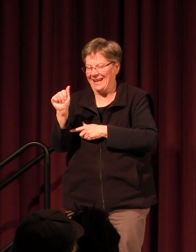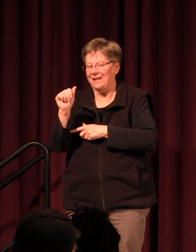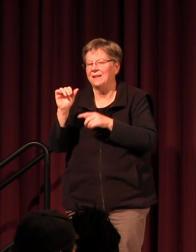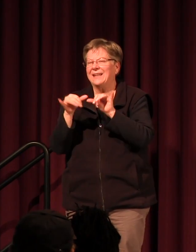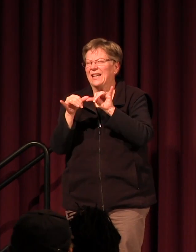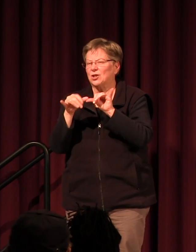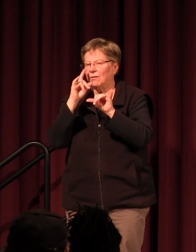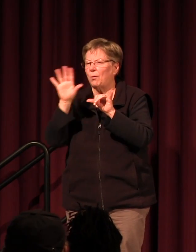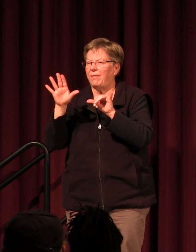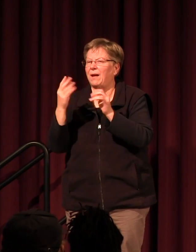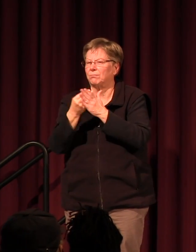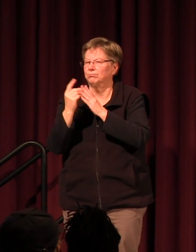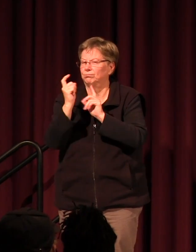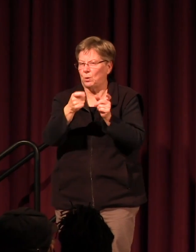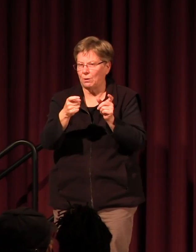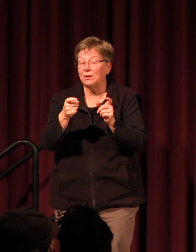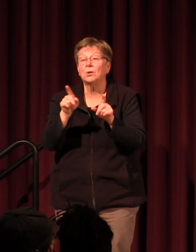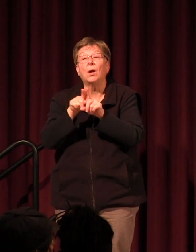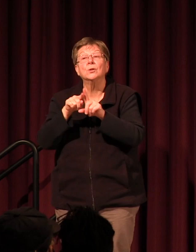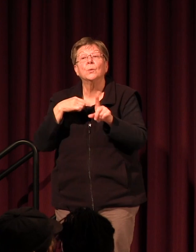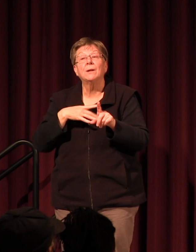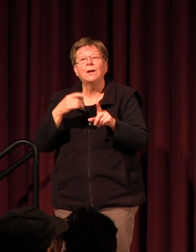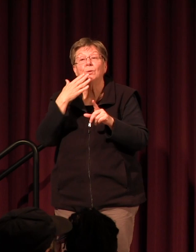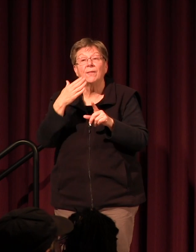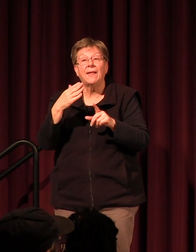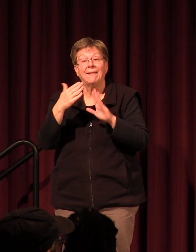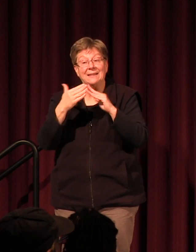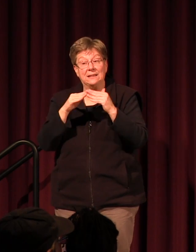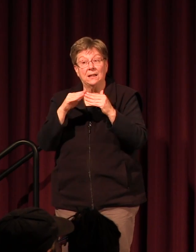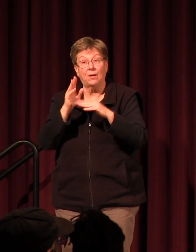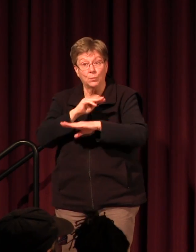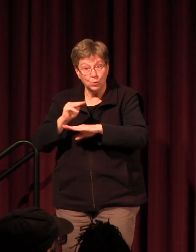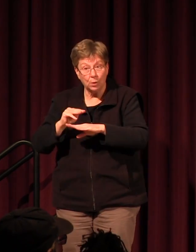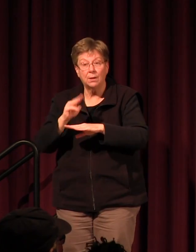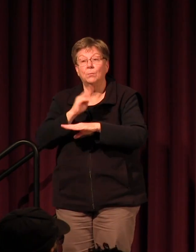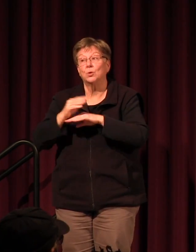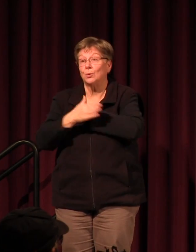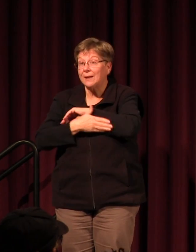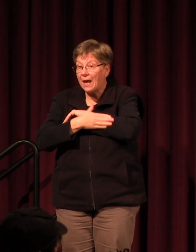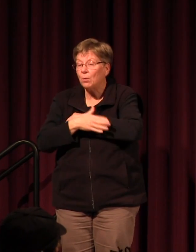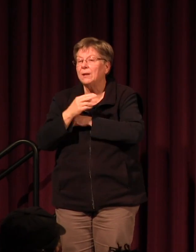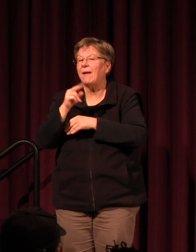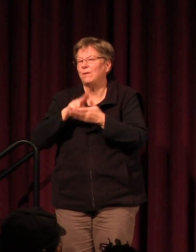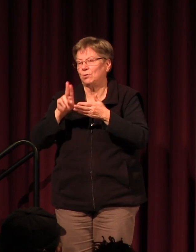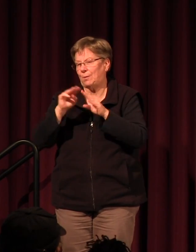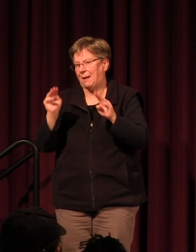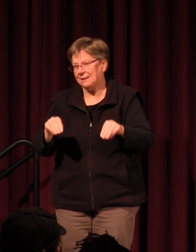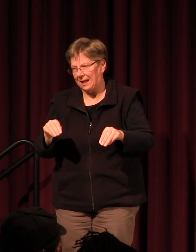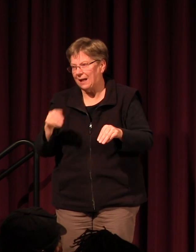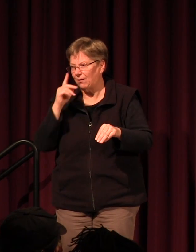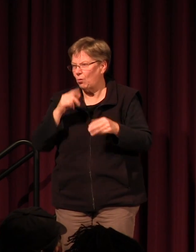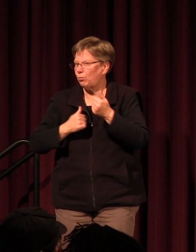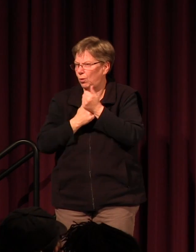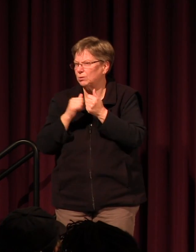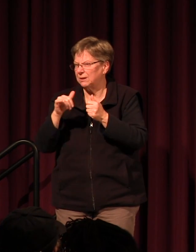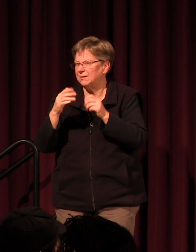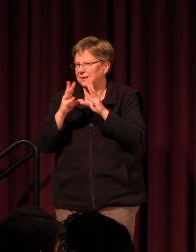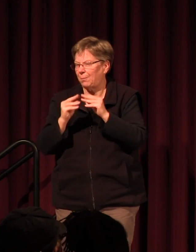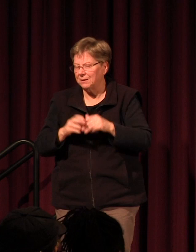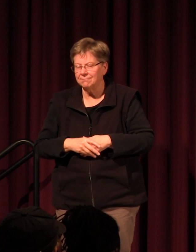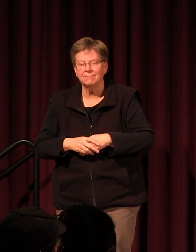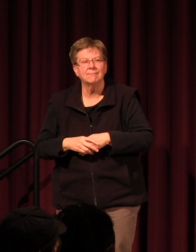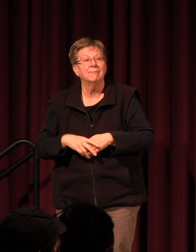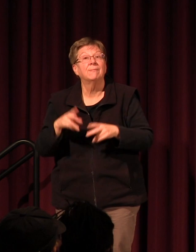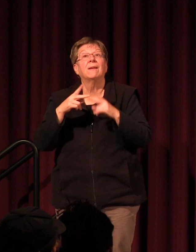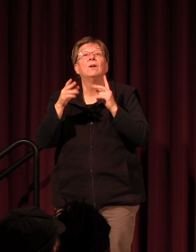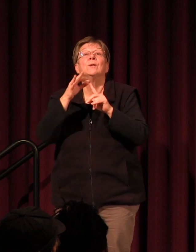for their donations to this work. Also, we would like to thank the City of Missoula, Missoula County, and the University of Montana for hosting this summit.